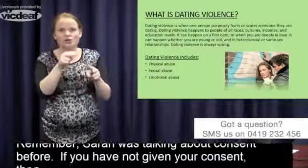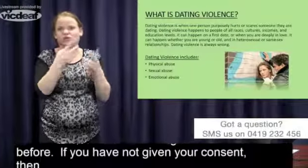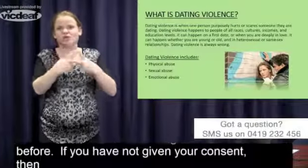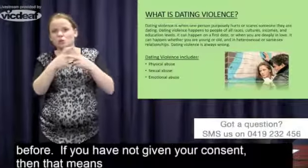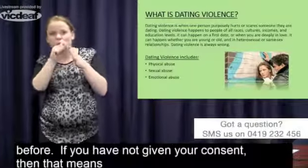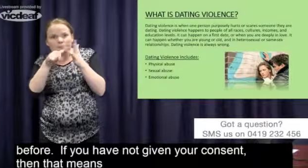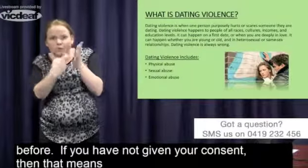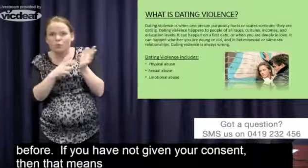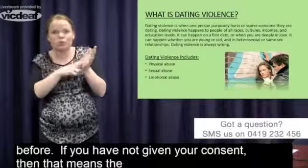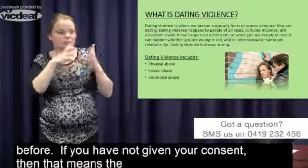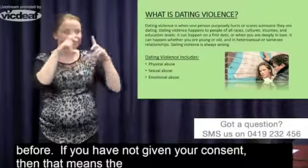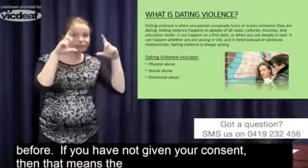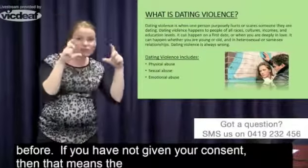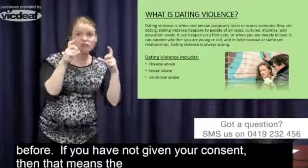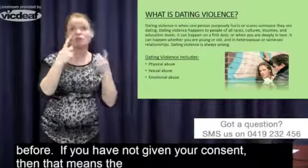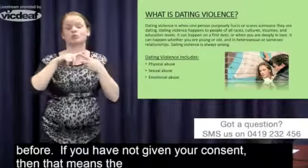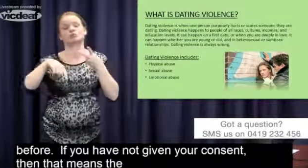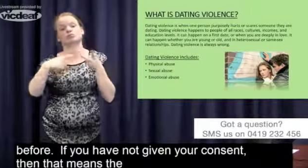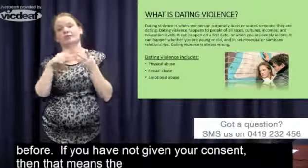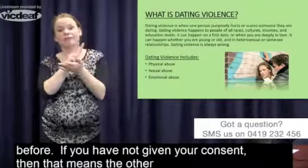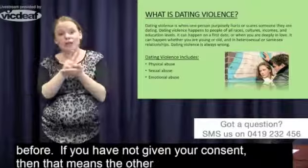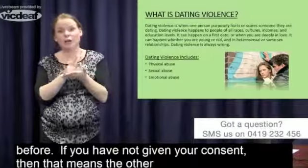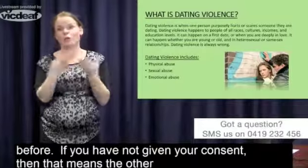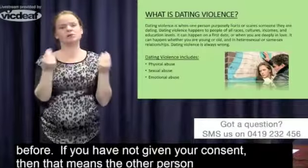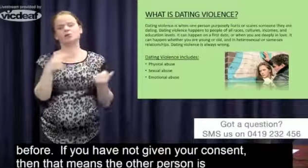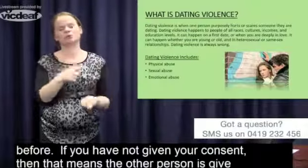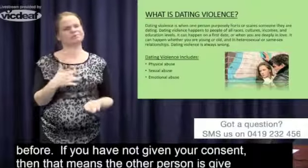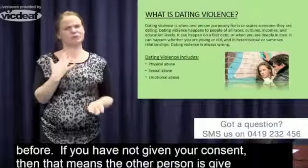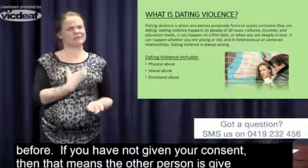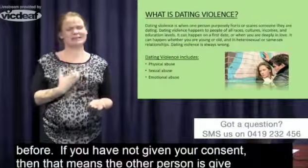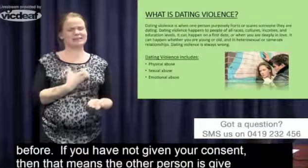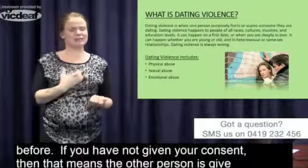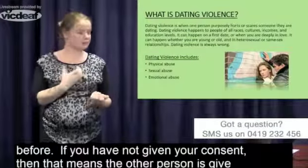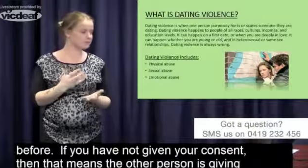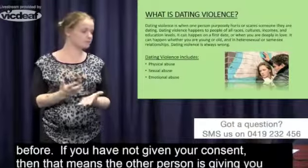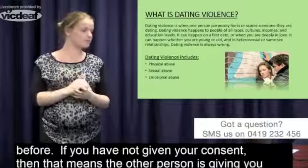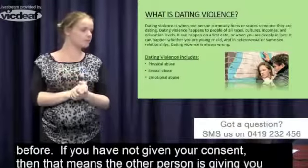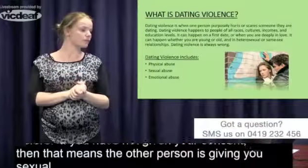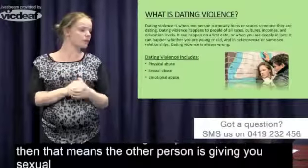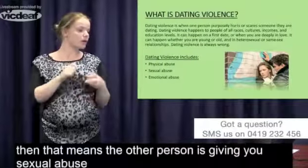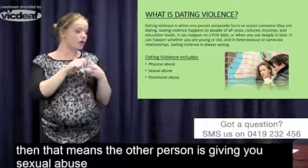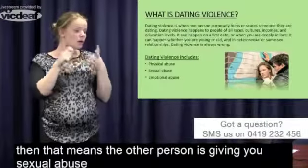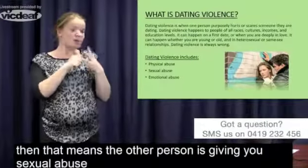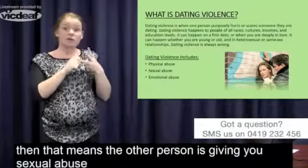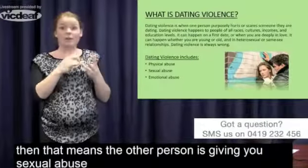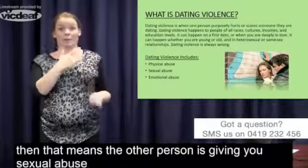person is giving you sexual abuse. Maybe they're forcing you to watch